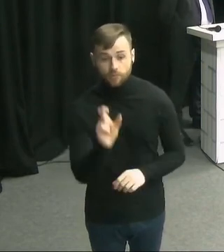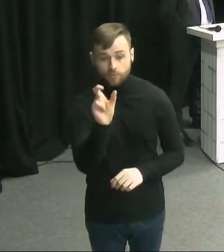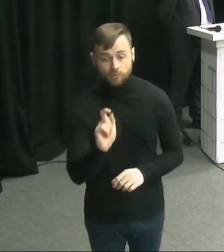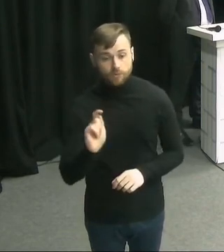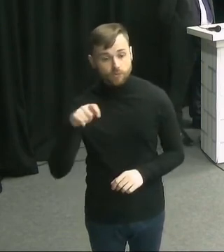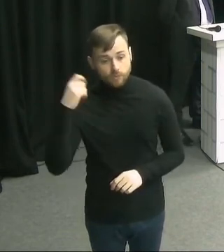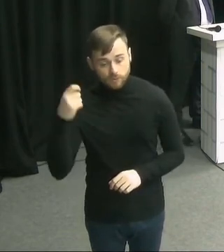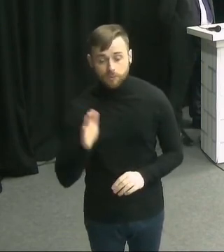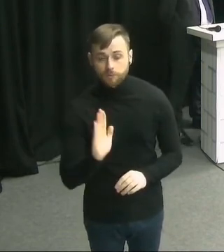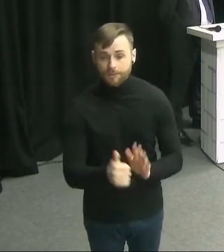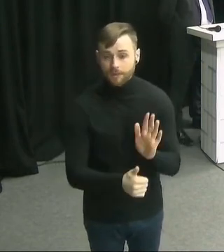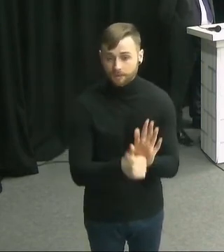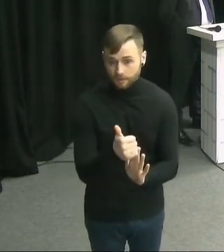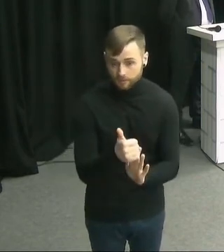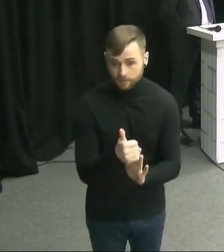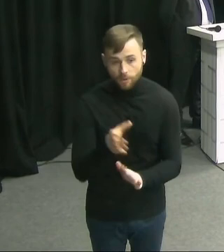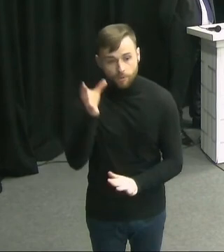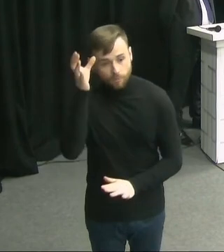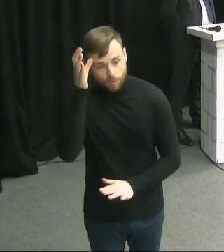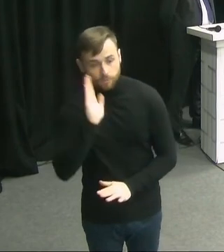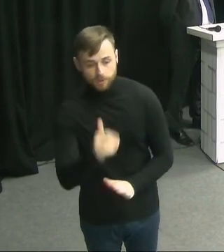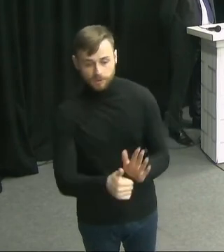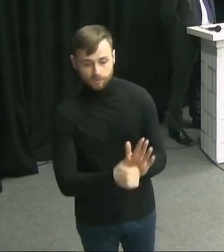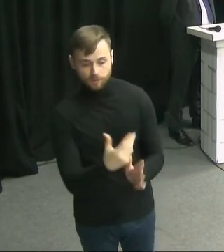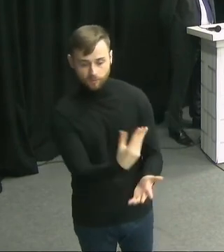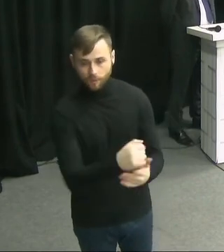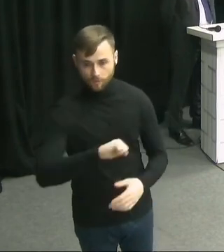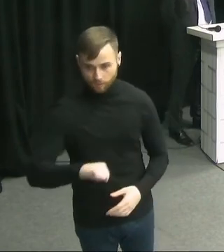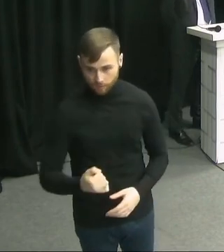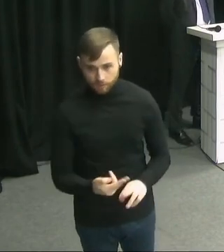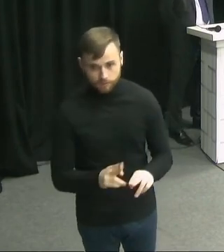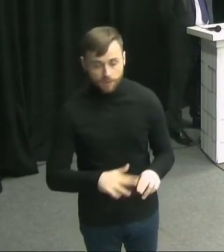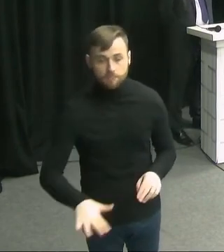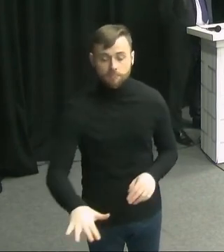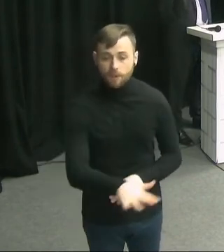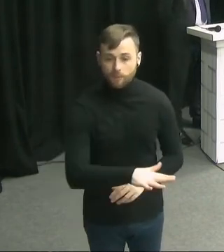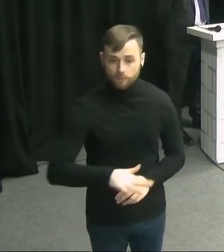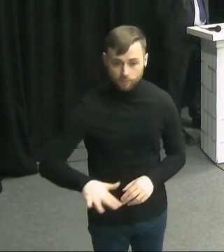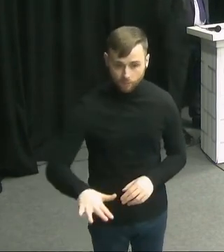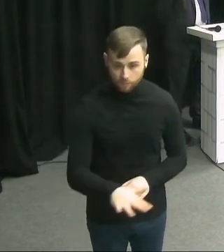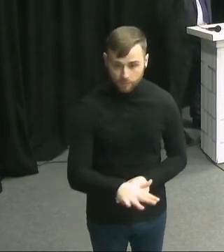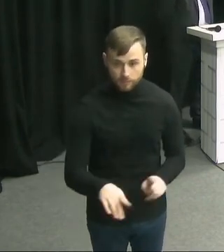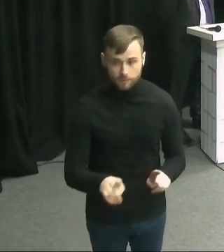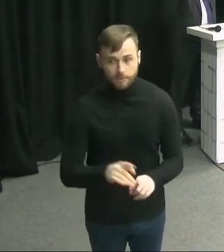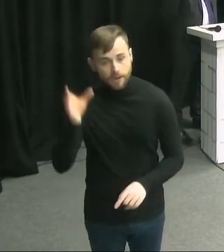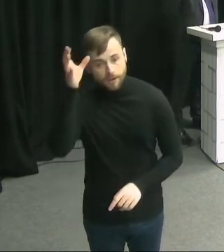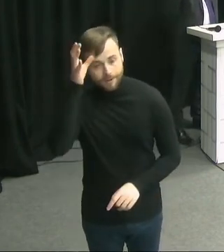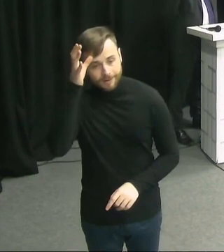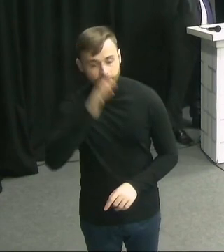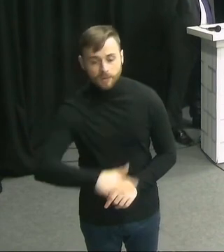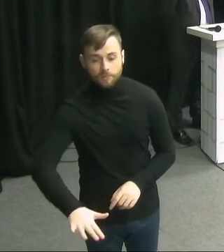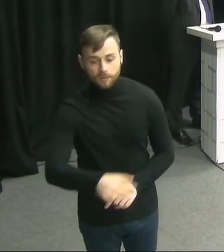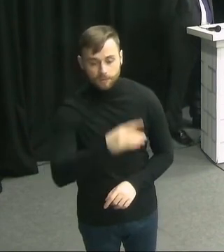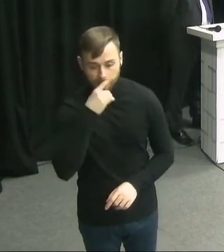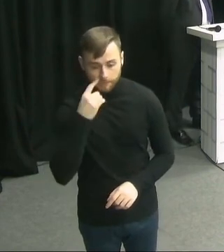will respect and trust the student, the lecturer, and the researchers will trust and respect each other, we will have